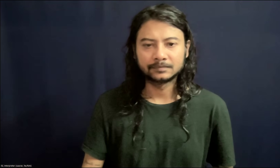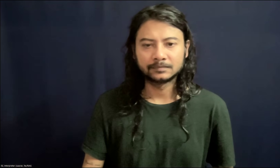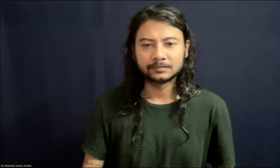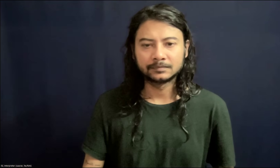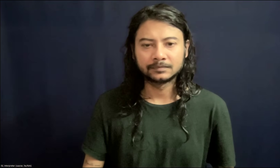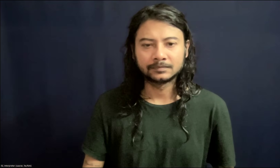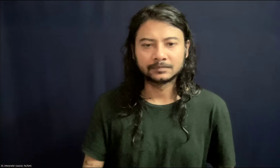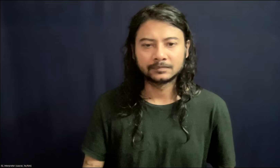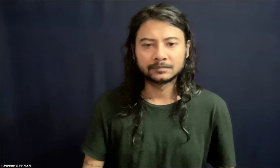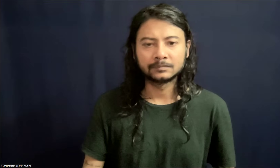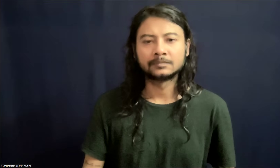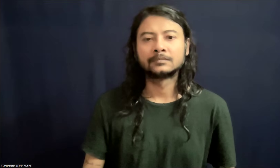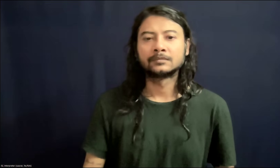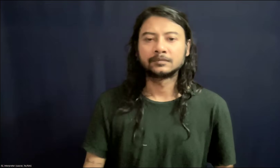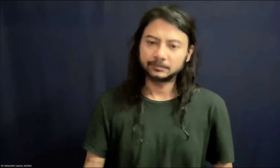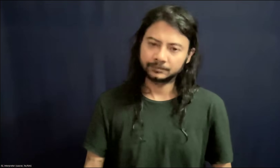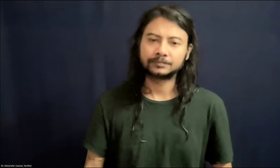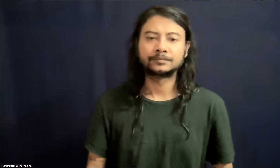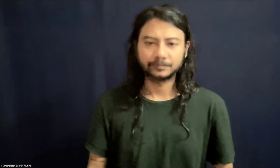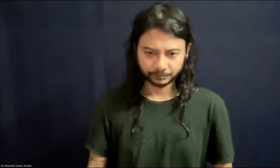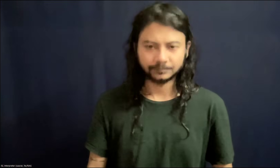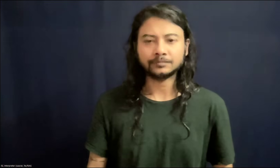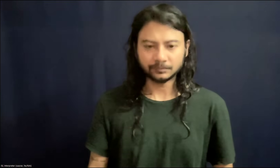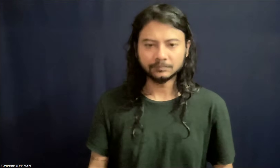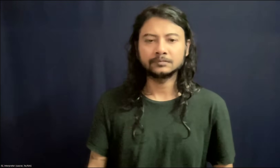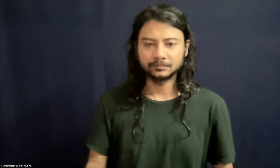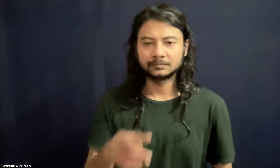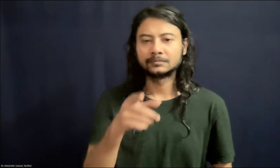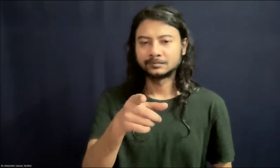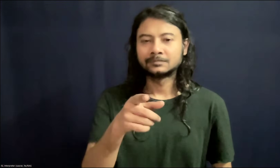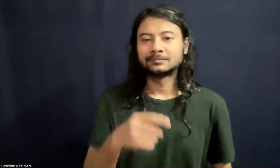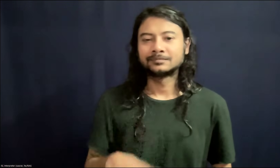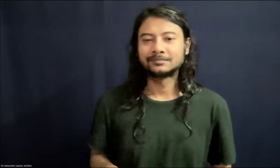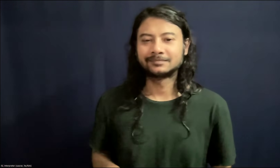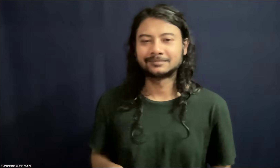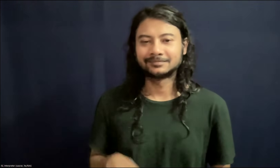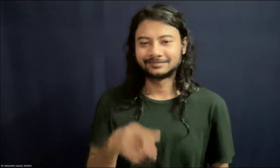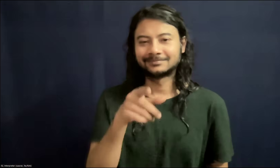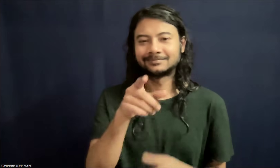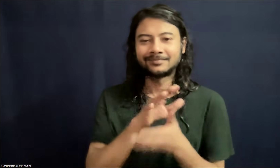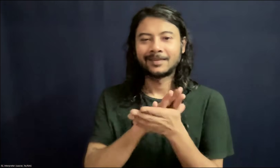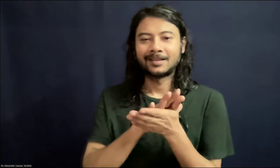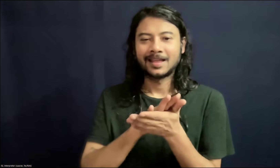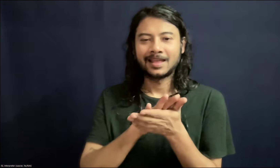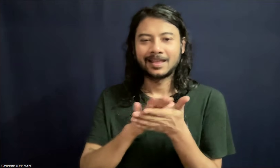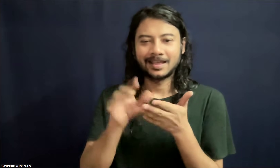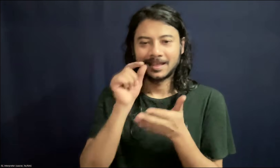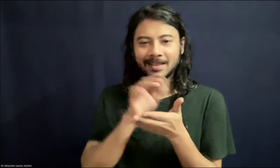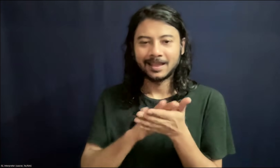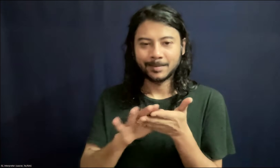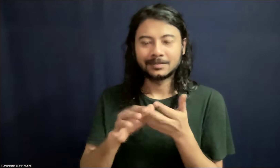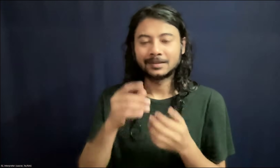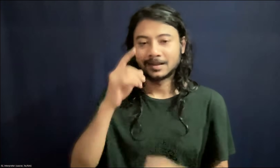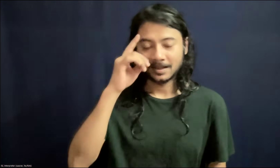Okay, you can just yes. So Hemant has answered. Remember, learning, and forgetfulness.